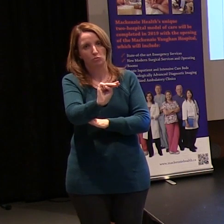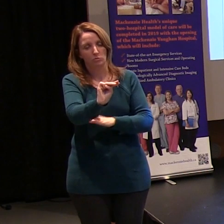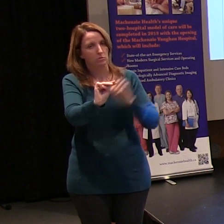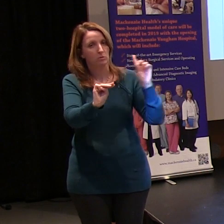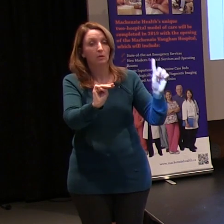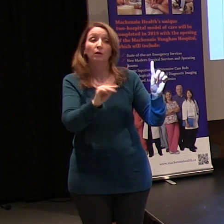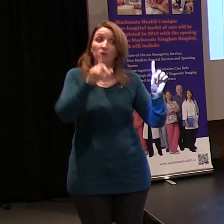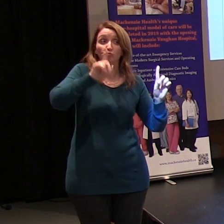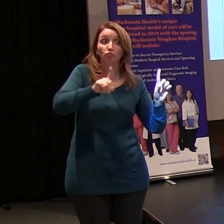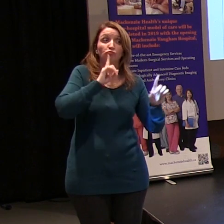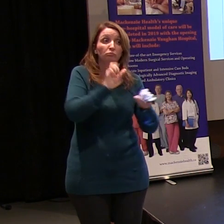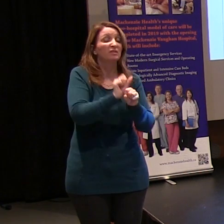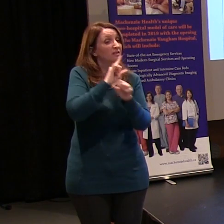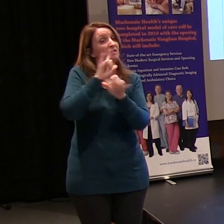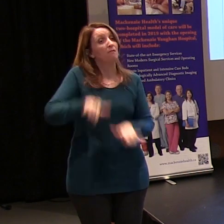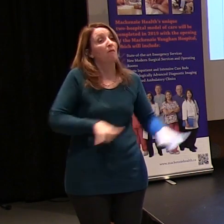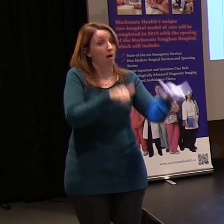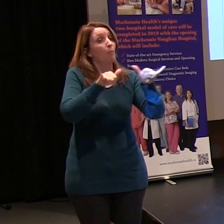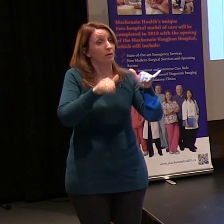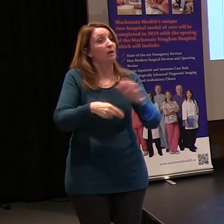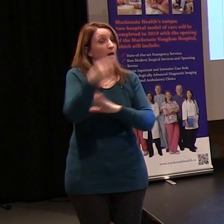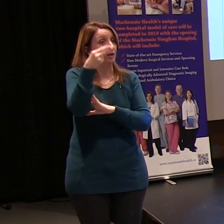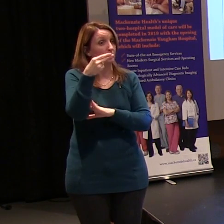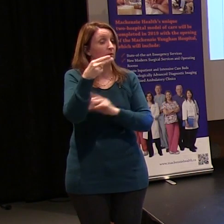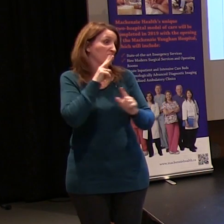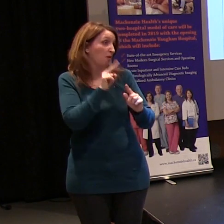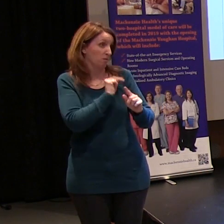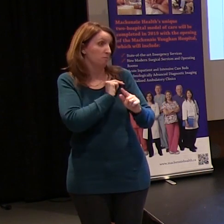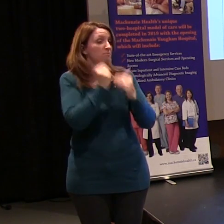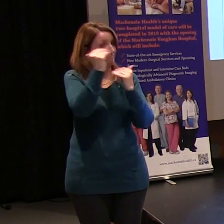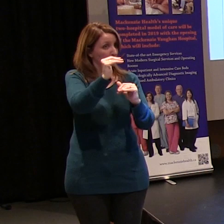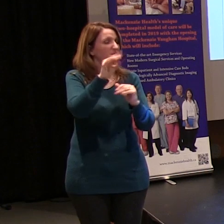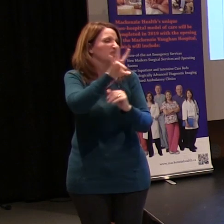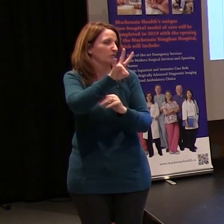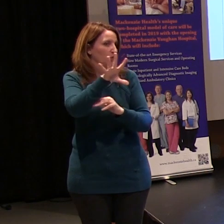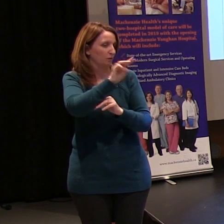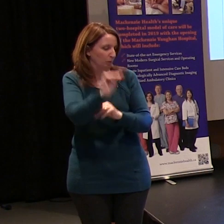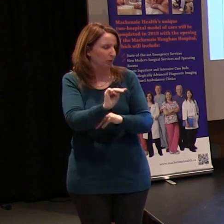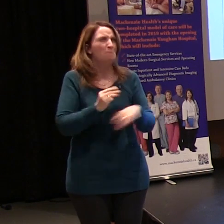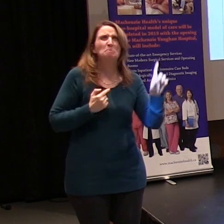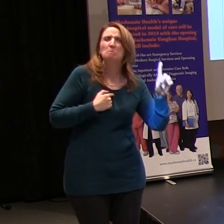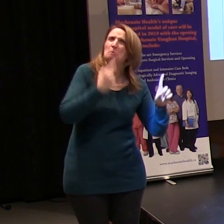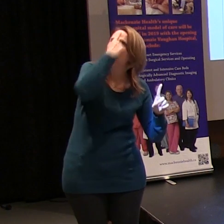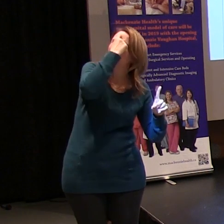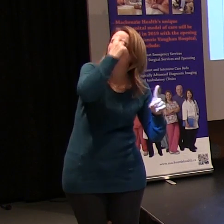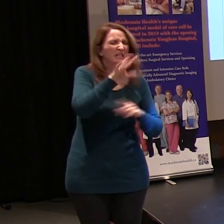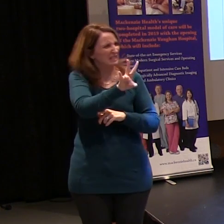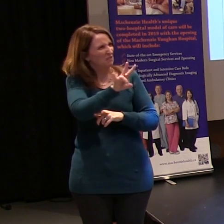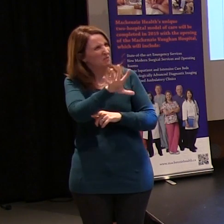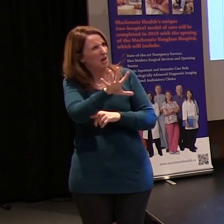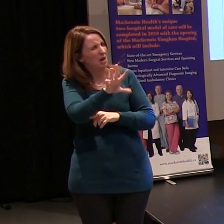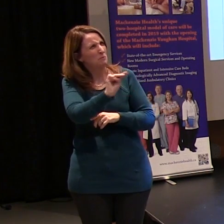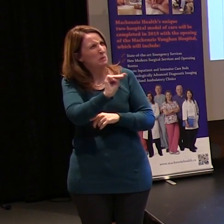very common height for the many developments now in Vaughan. And you're asking yourself, what is 75 meters? So